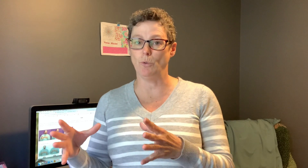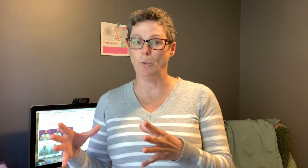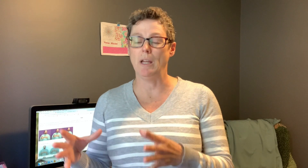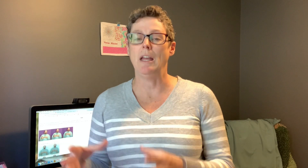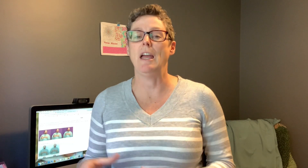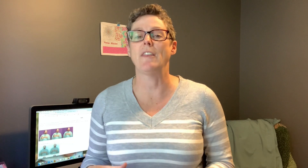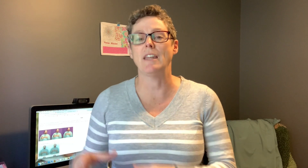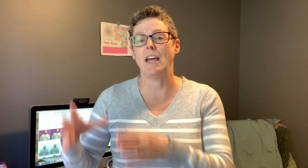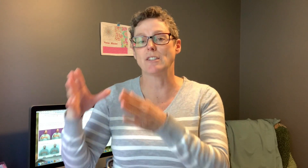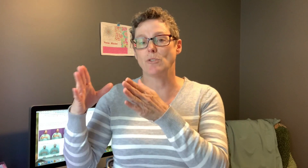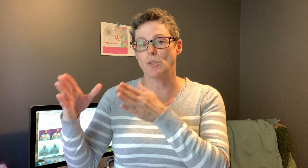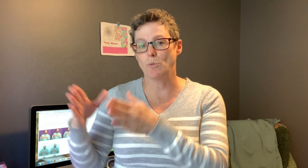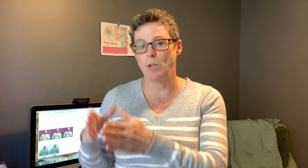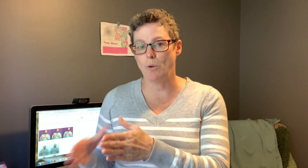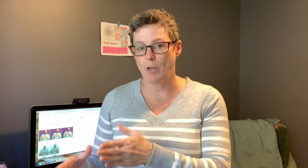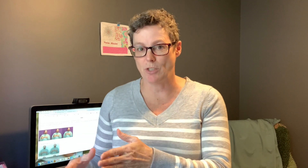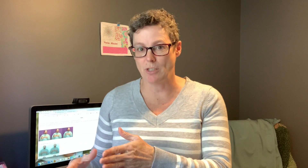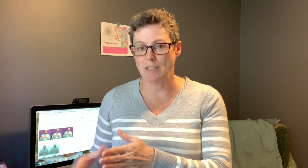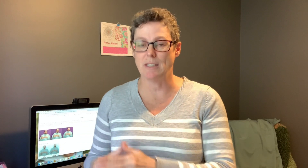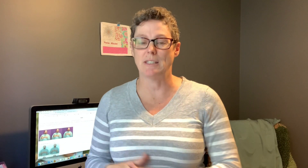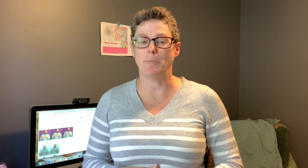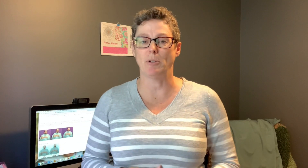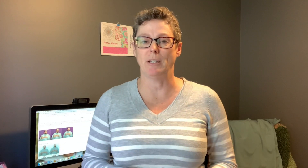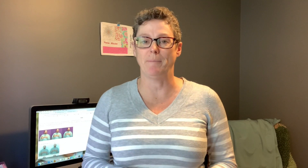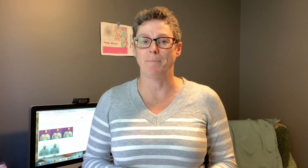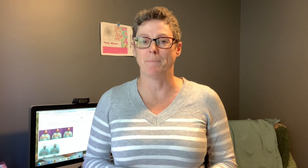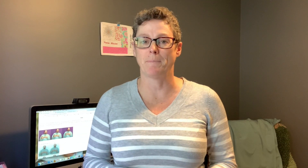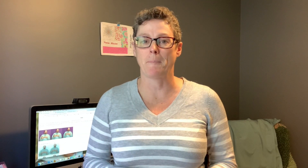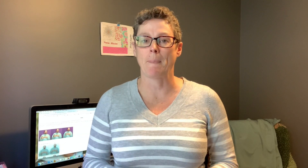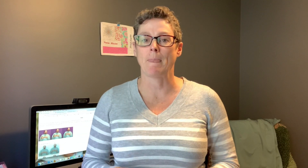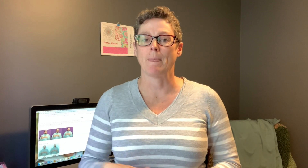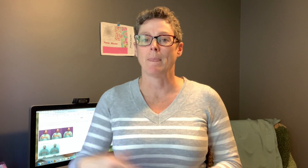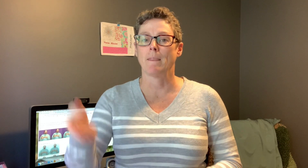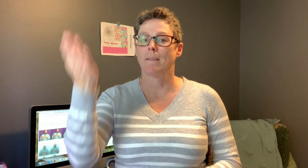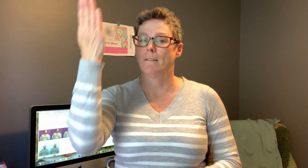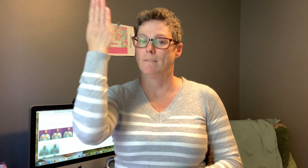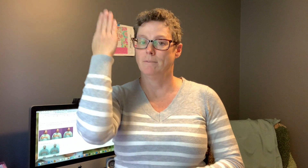you, and then ask those 3 questions separately.